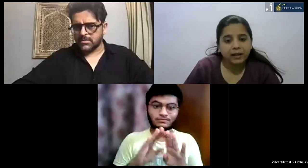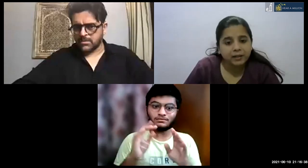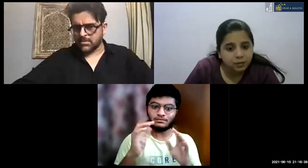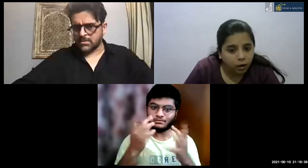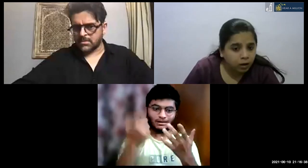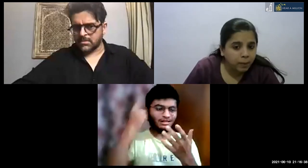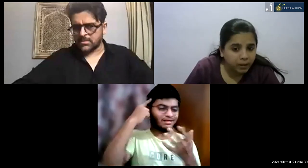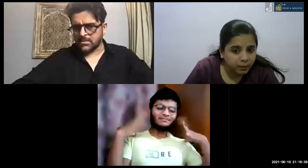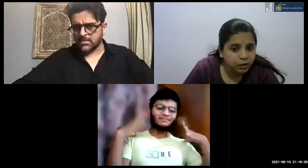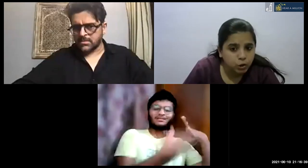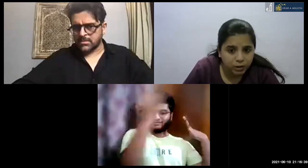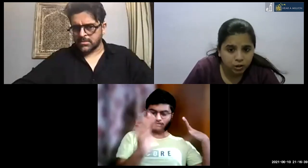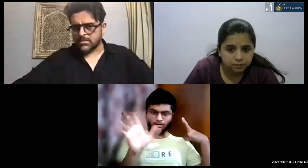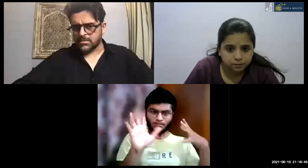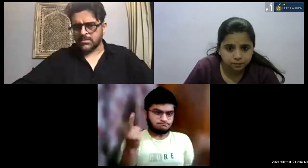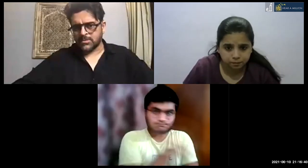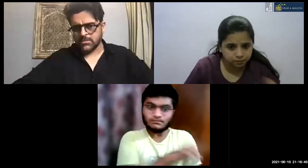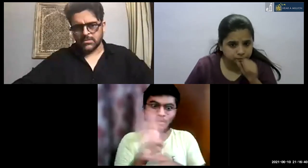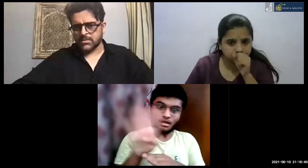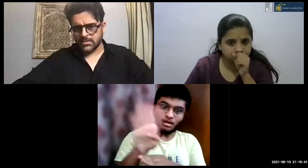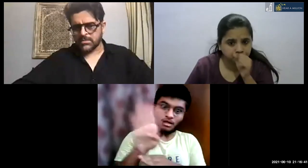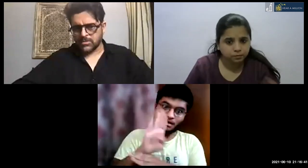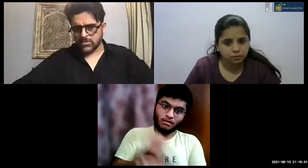But in this pandemic situation,